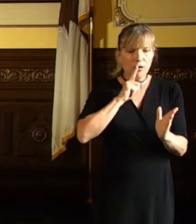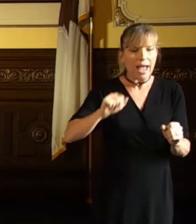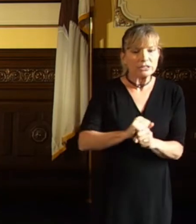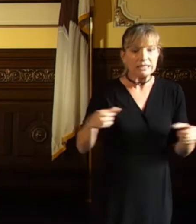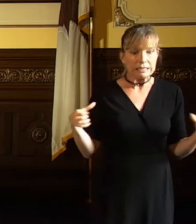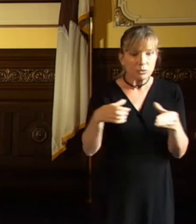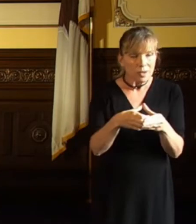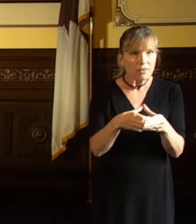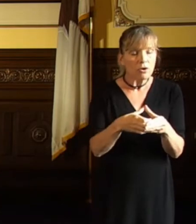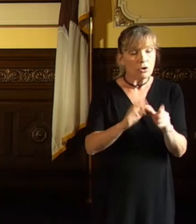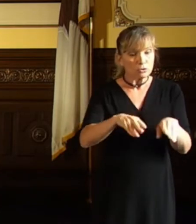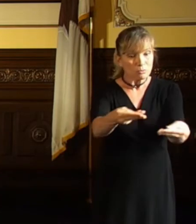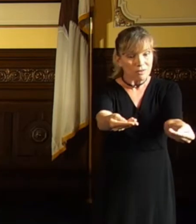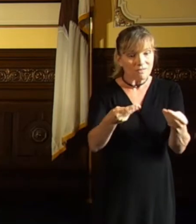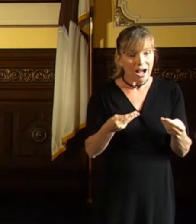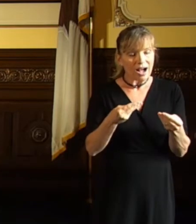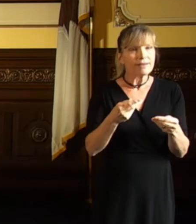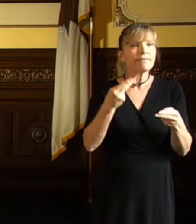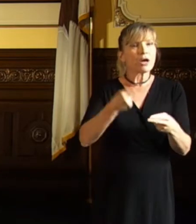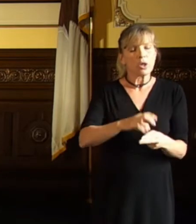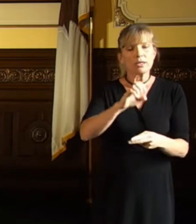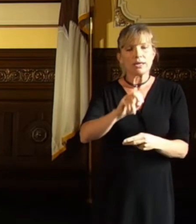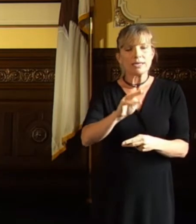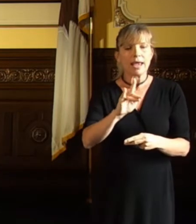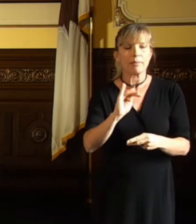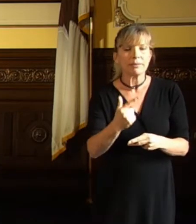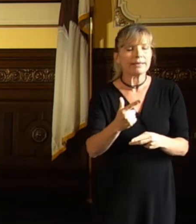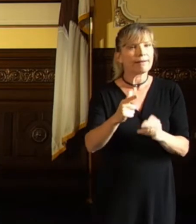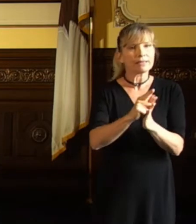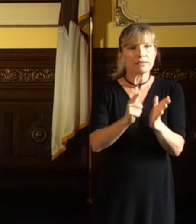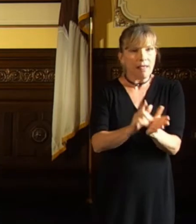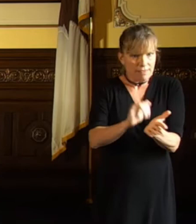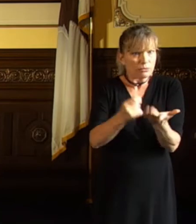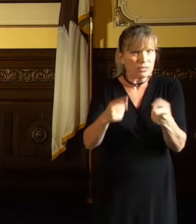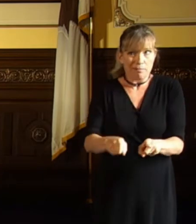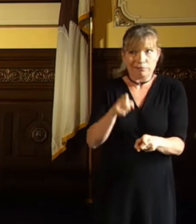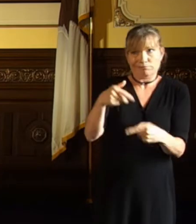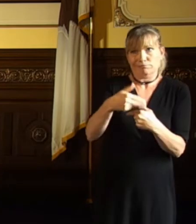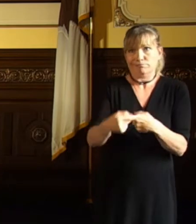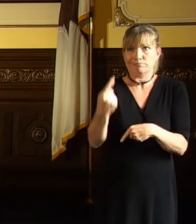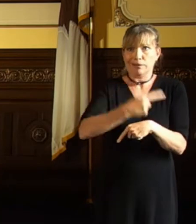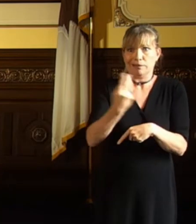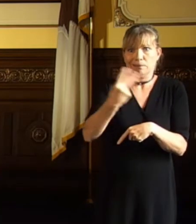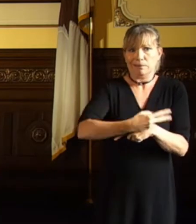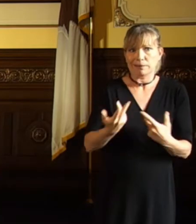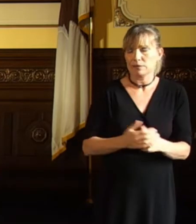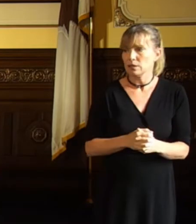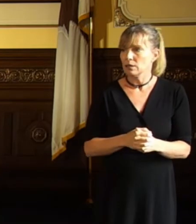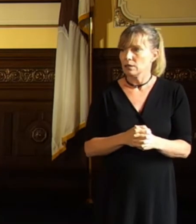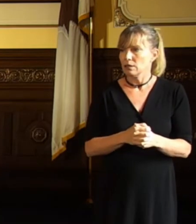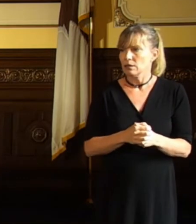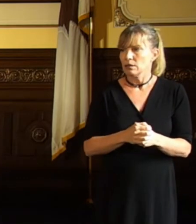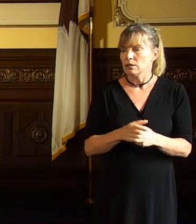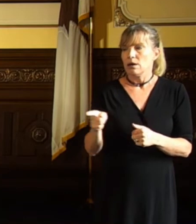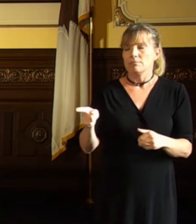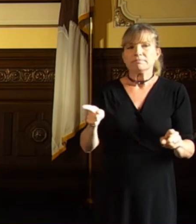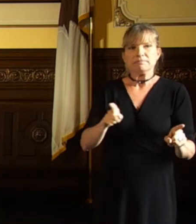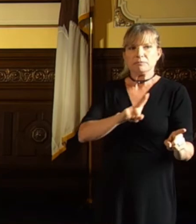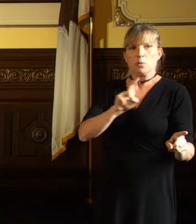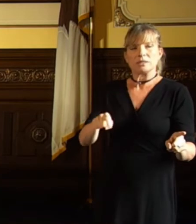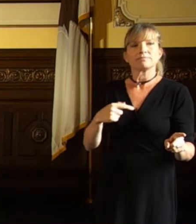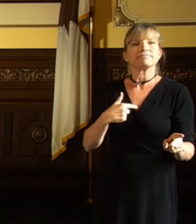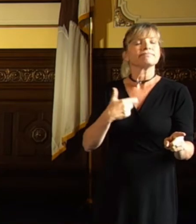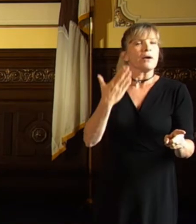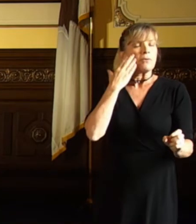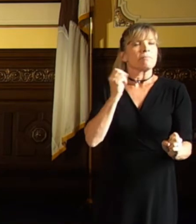get together to provide that enabling legislation, and that's what's happening over the next day and a half. I know that there were a